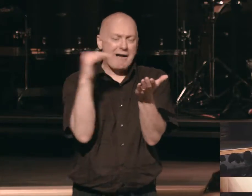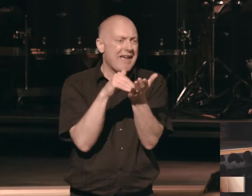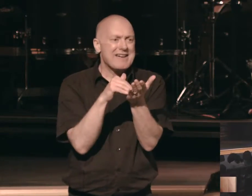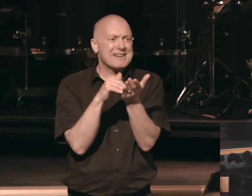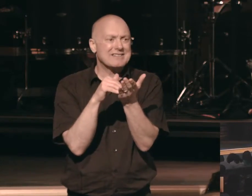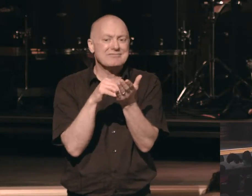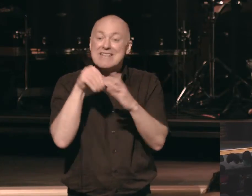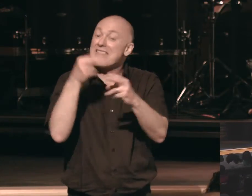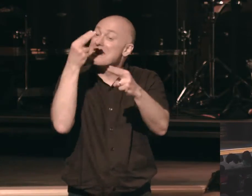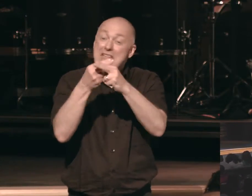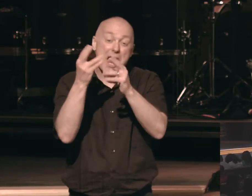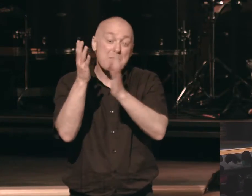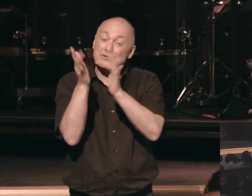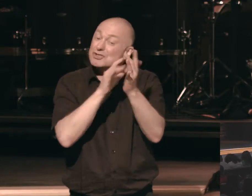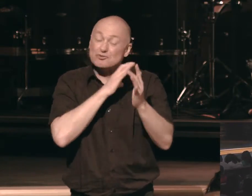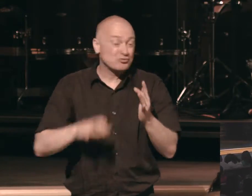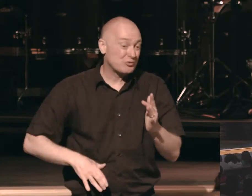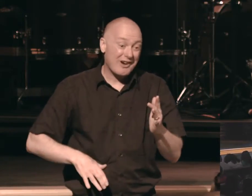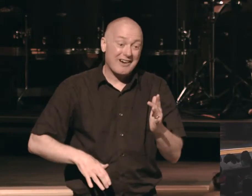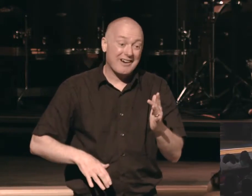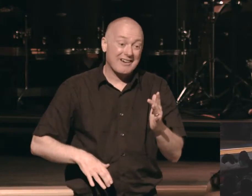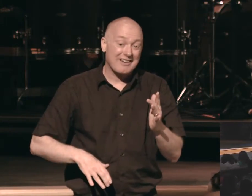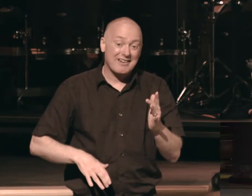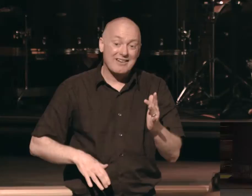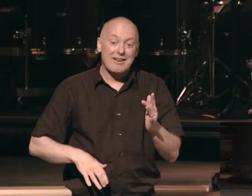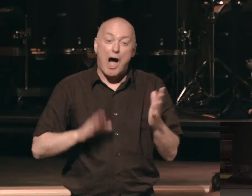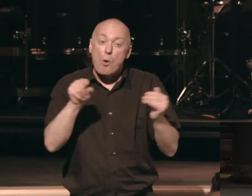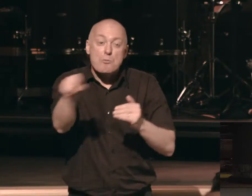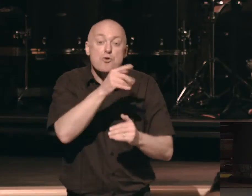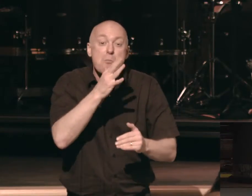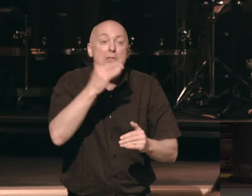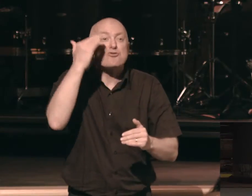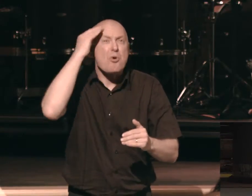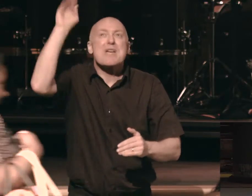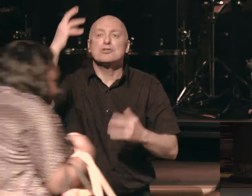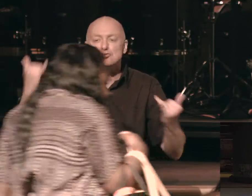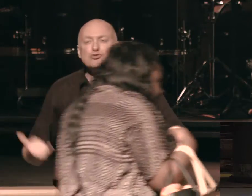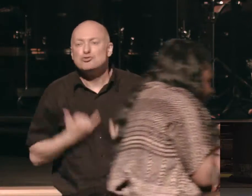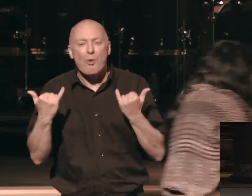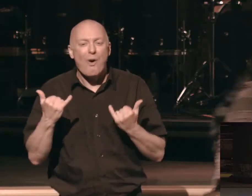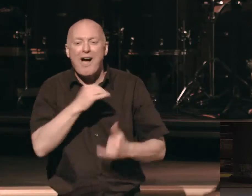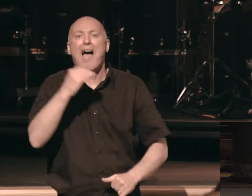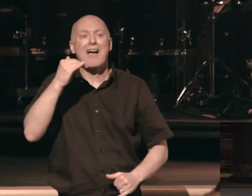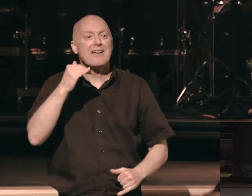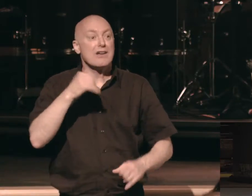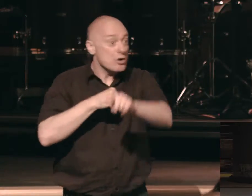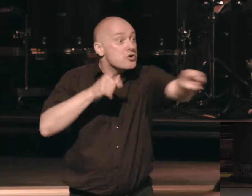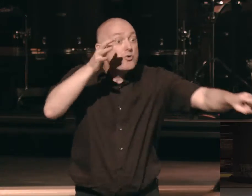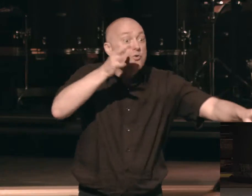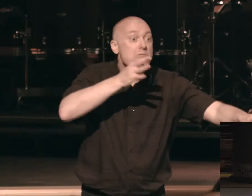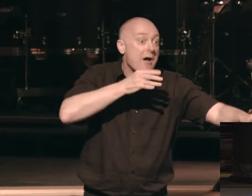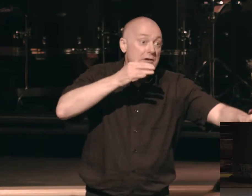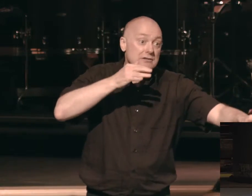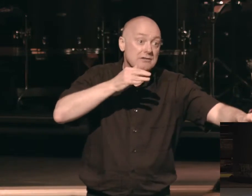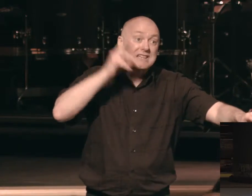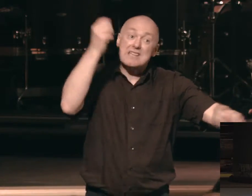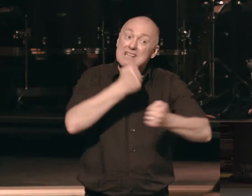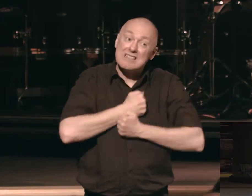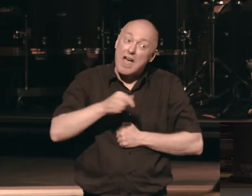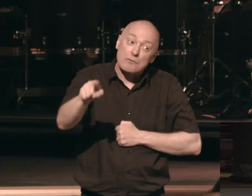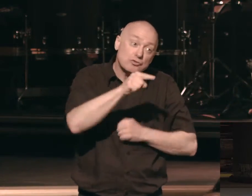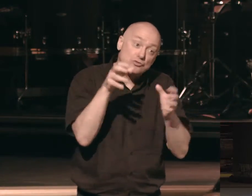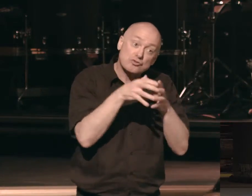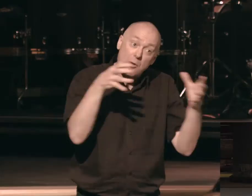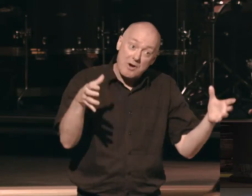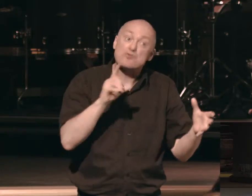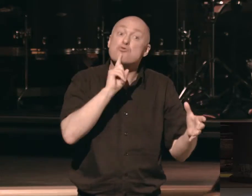And just again, in the name of Jesus Christ, may you know his joy. May you know, hey, moms, may you know